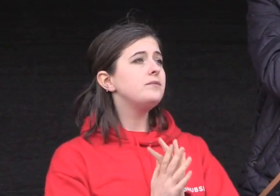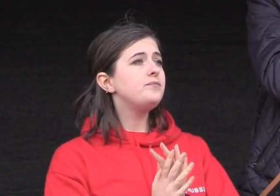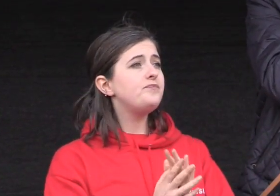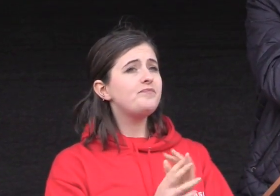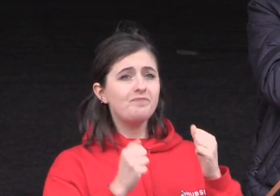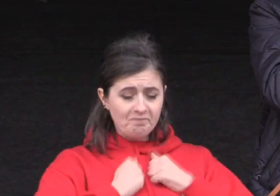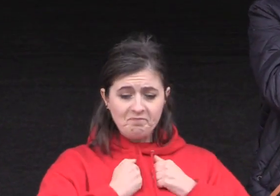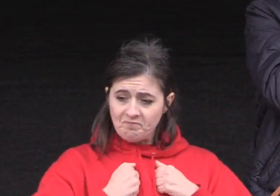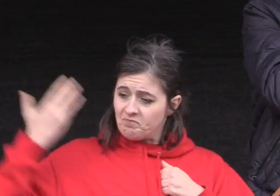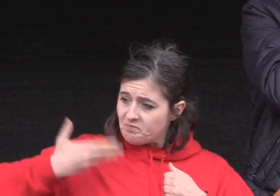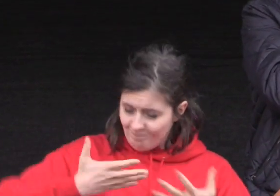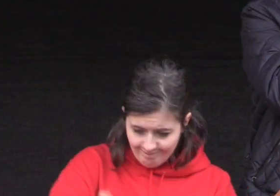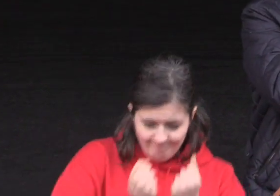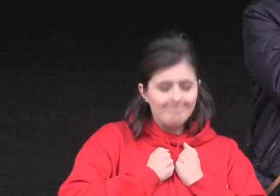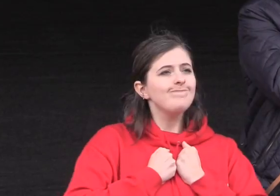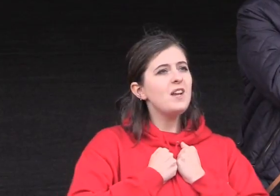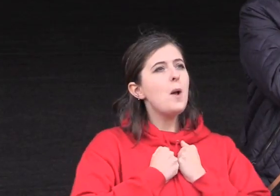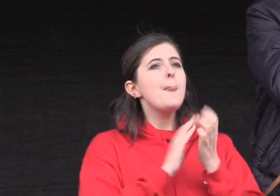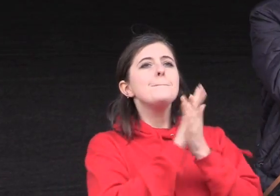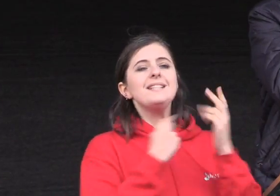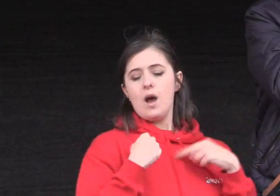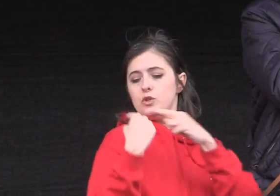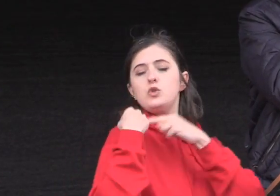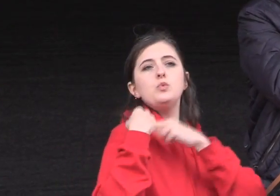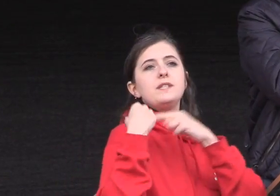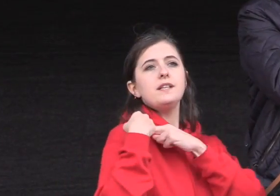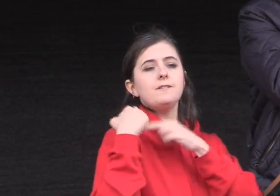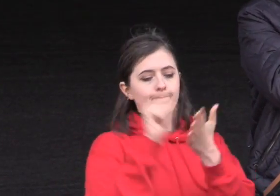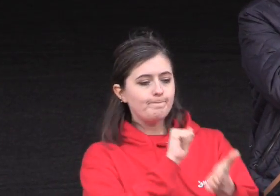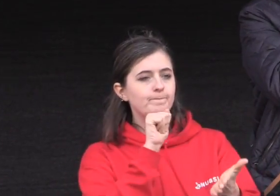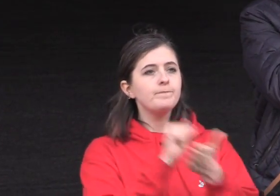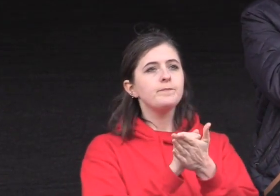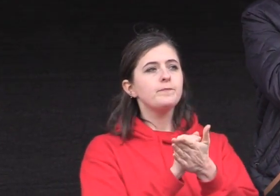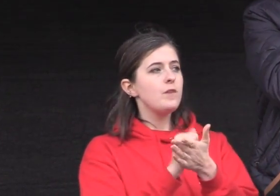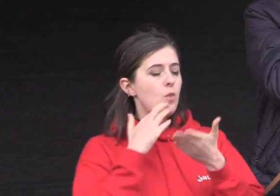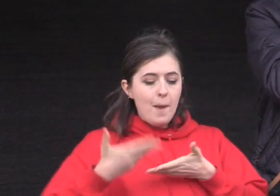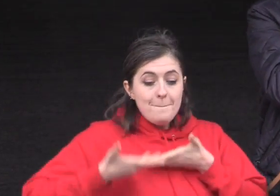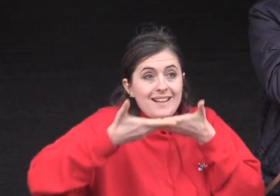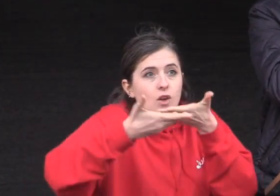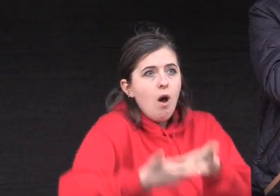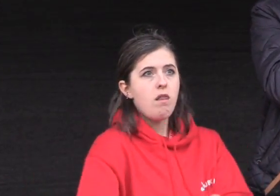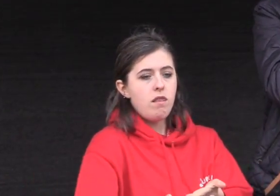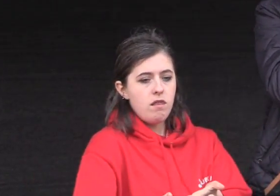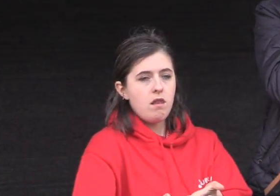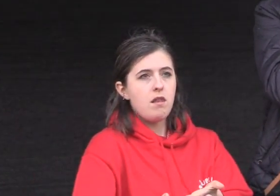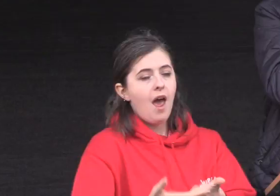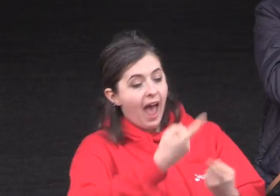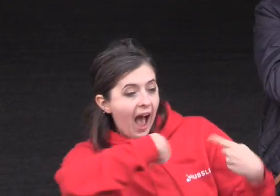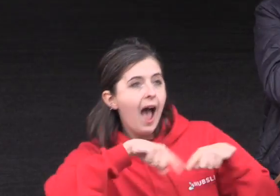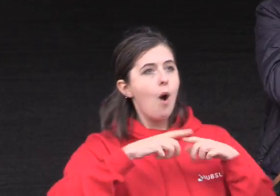It's our heritage, and it's our duty to make certain that we pass on